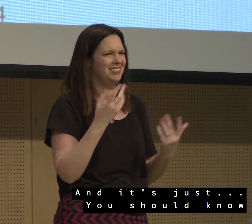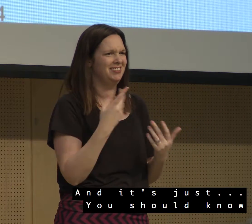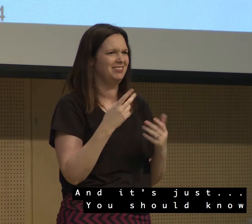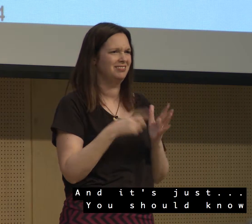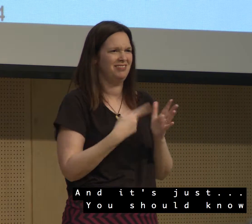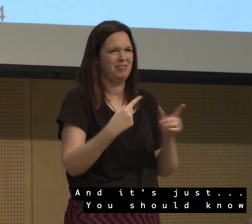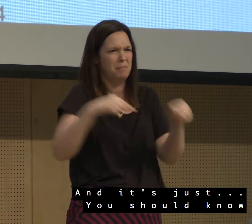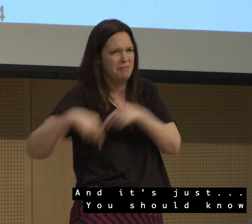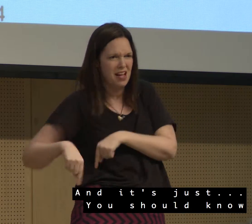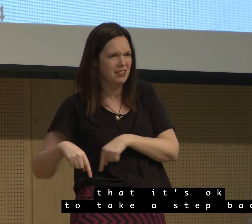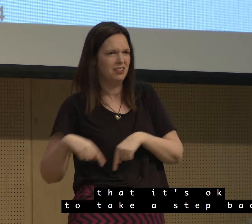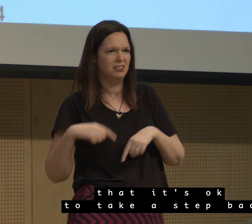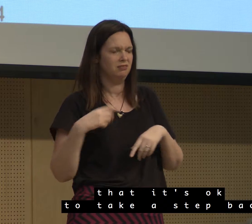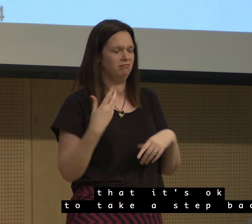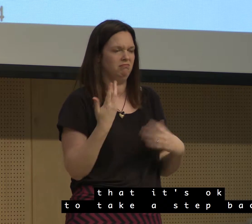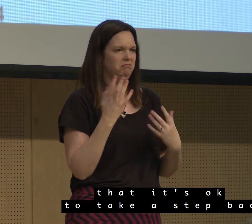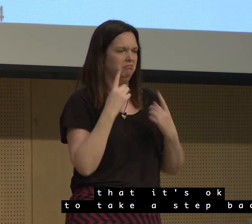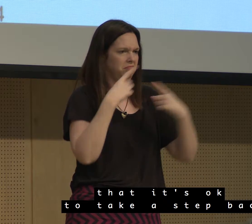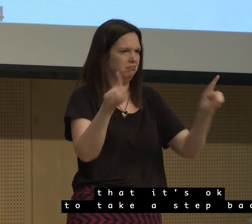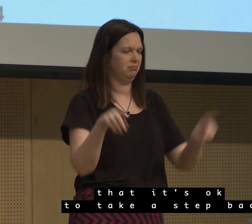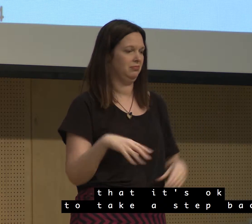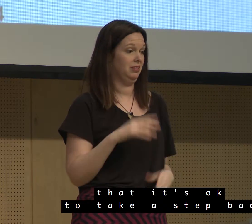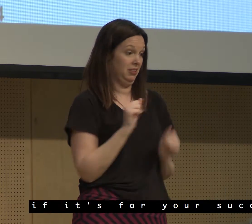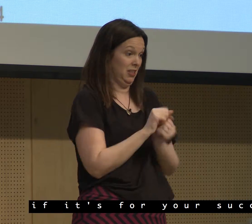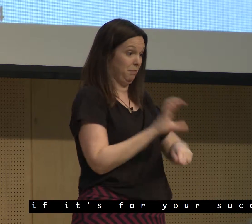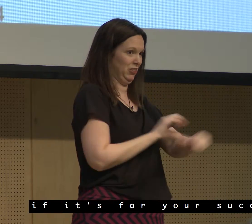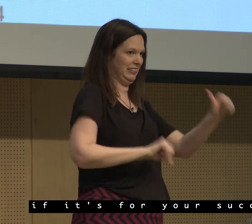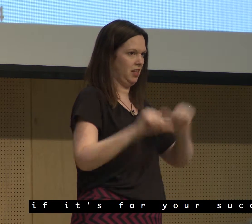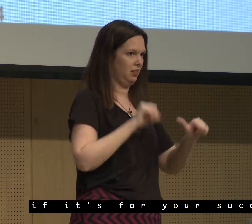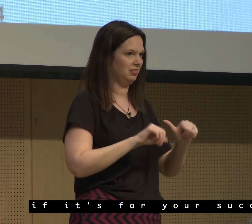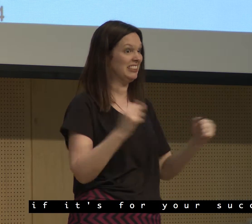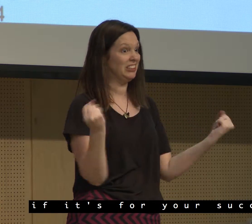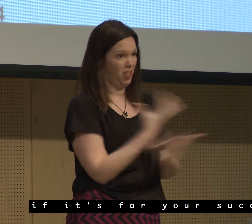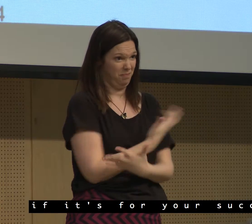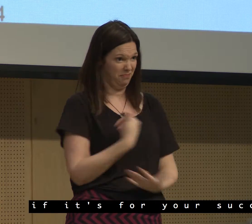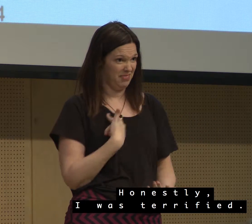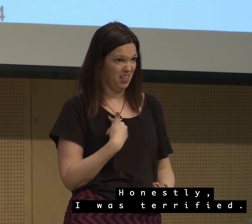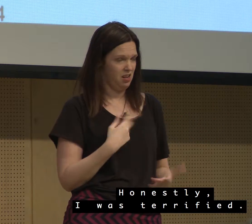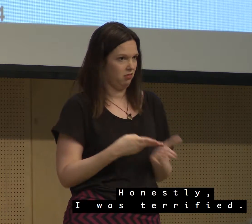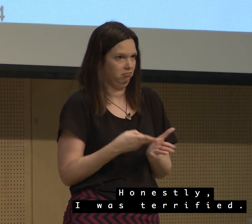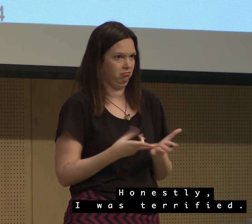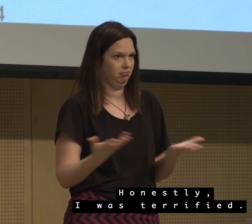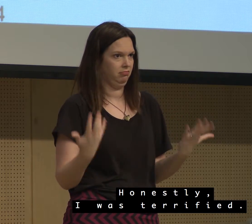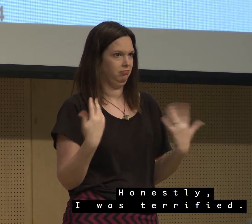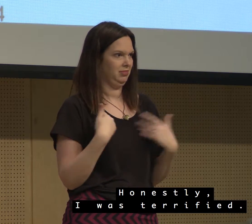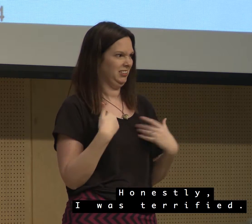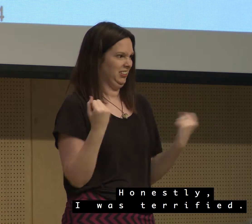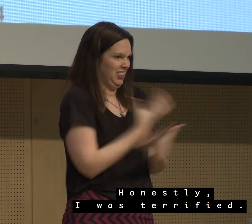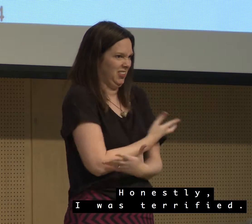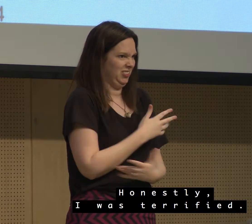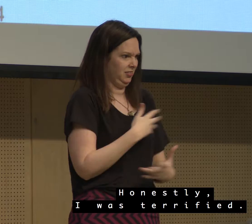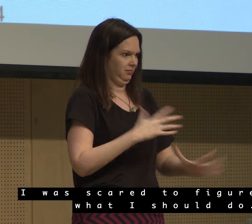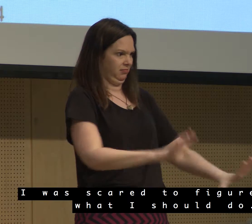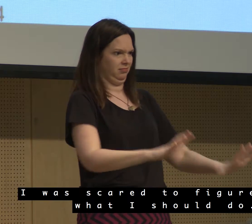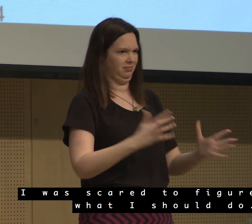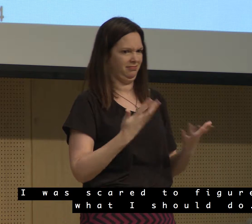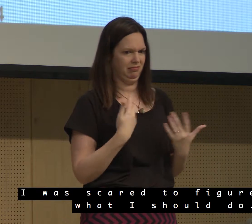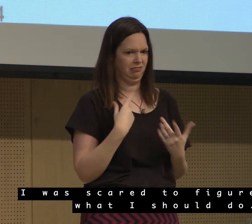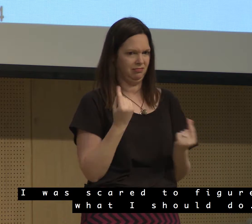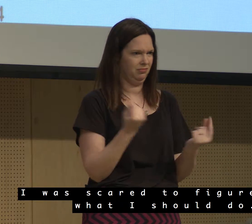just, you should know that it's okay to take a step back if it's for your success. Honestly, I was terrified. I was scared